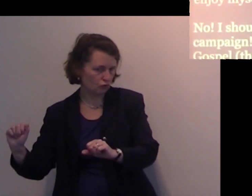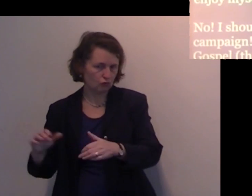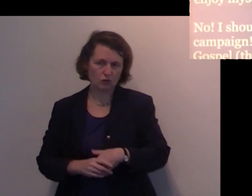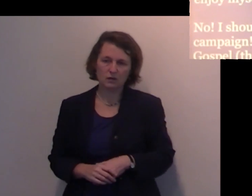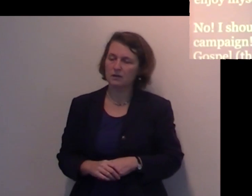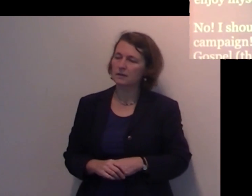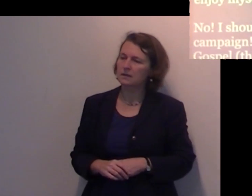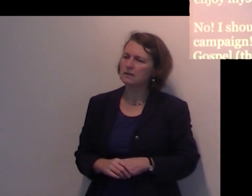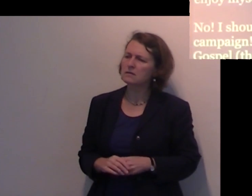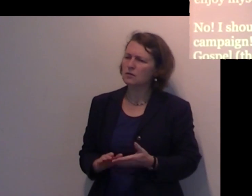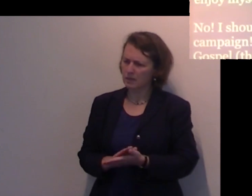So what should I do?